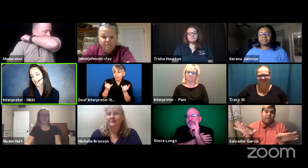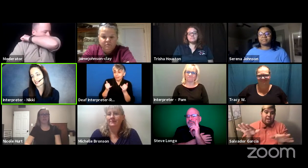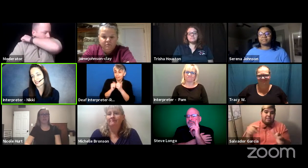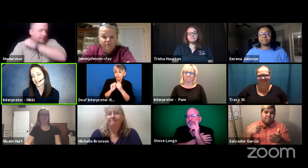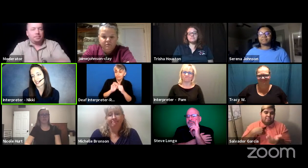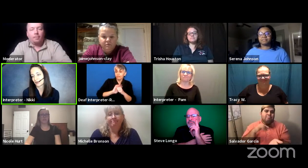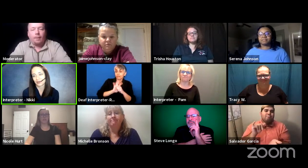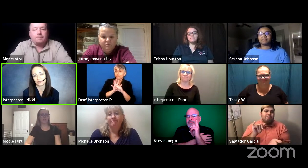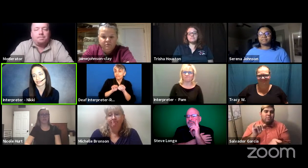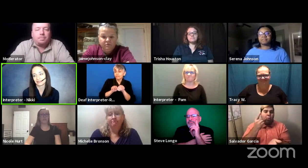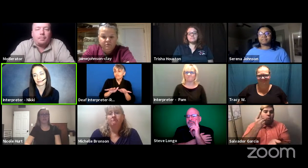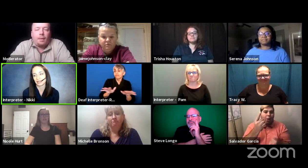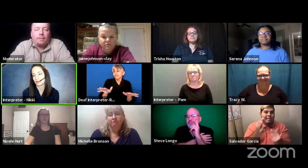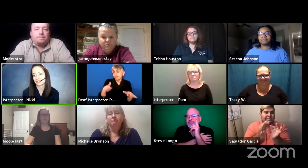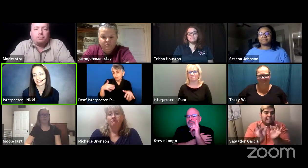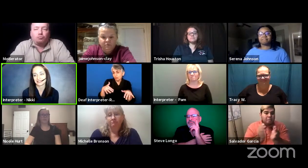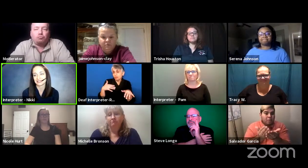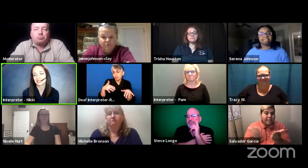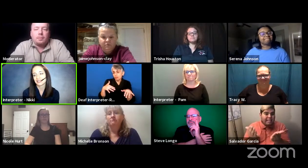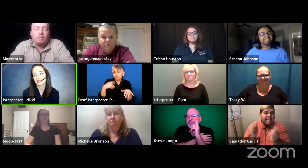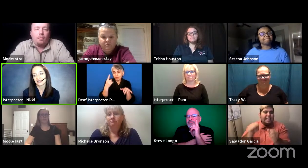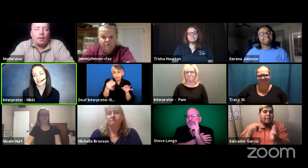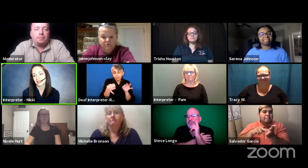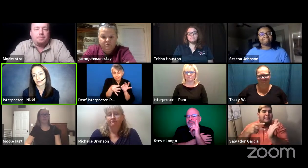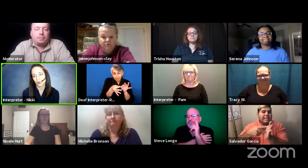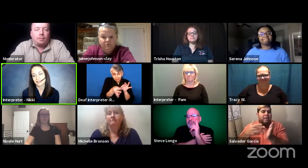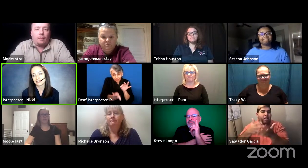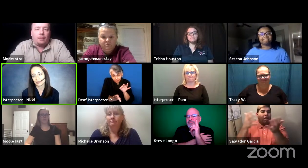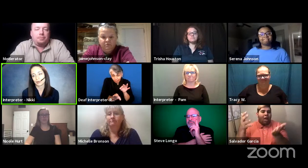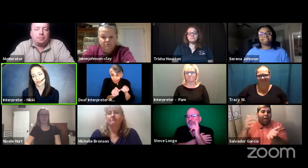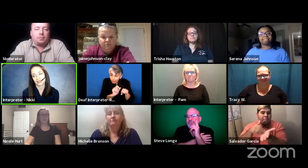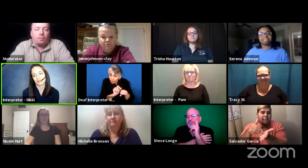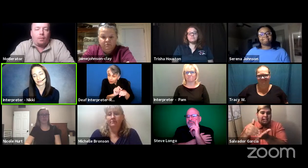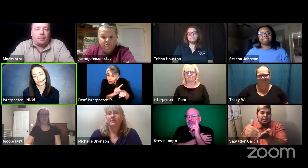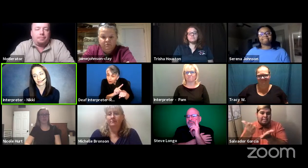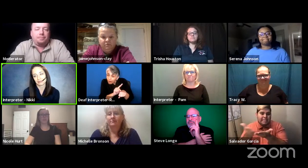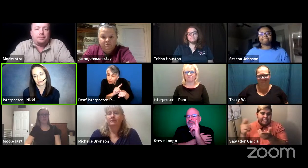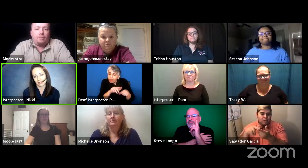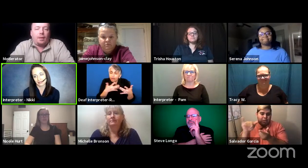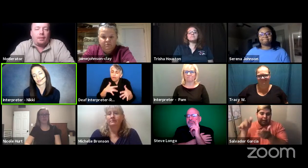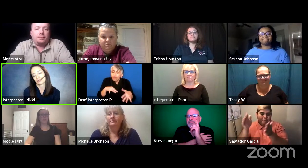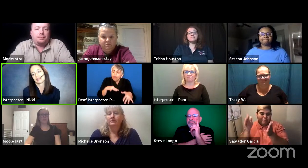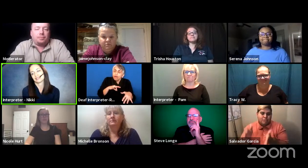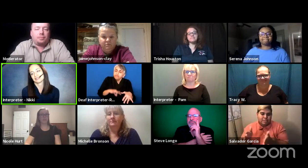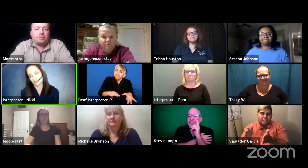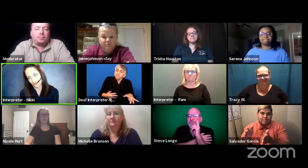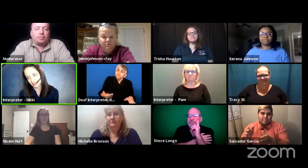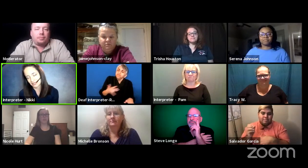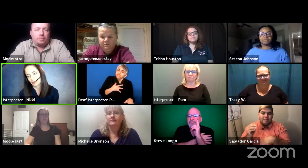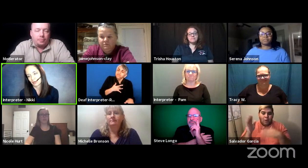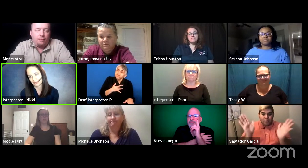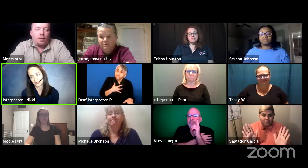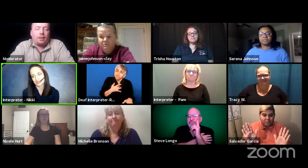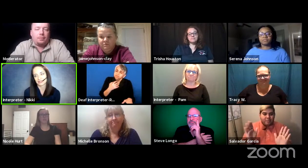text now with COVID being what it is, one simple thing can really make a tremendous difference to one person.